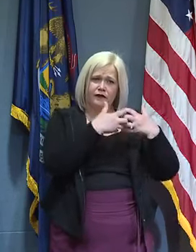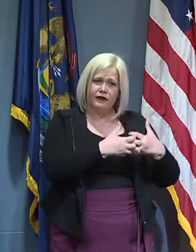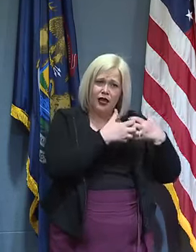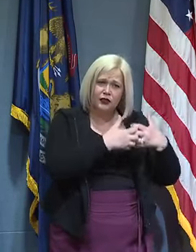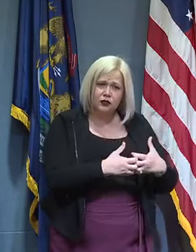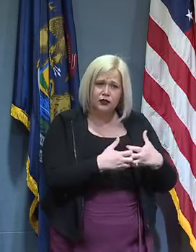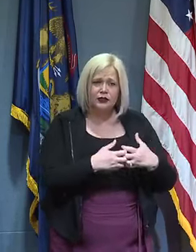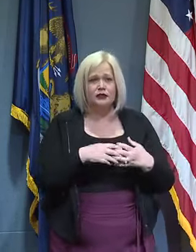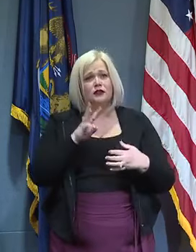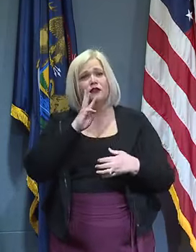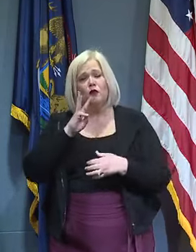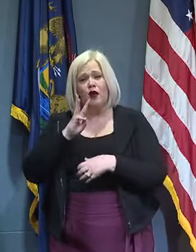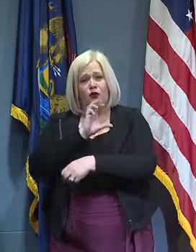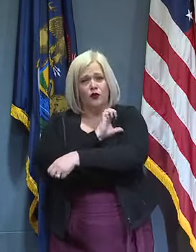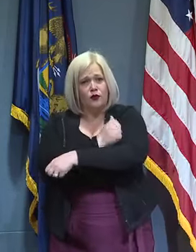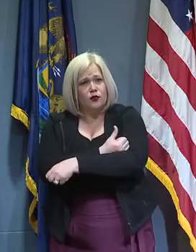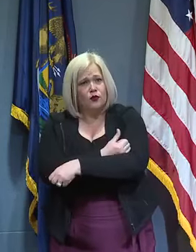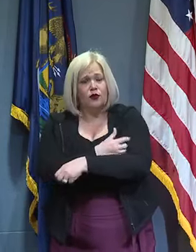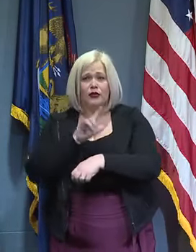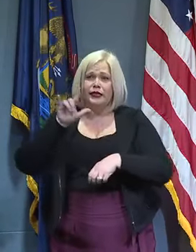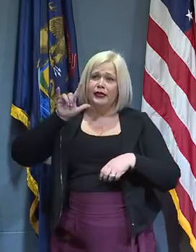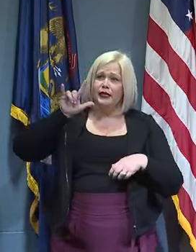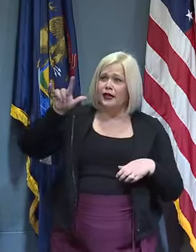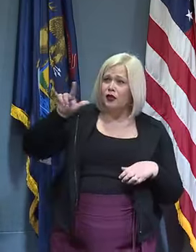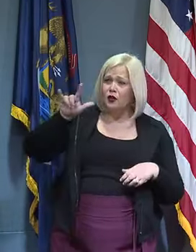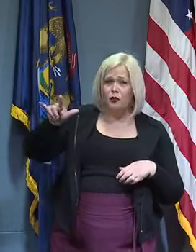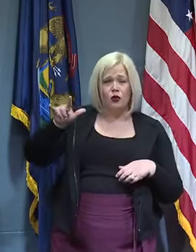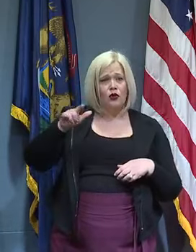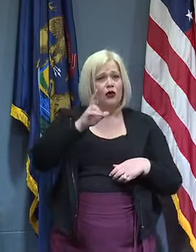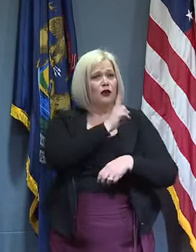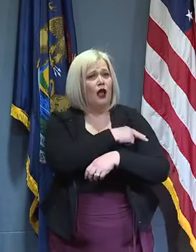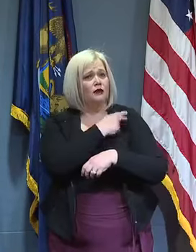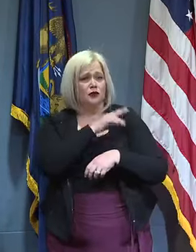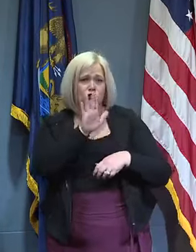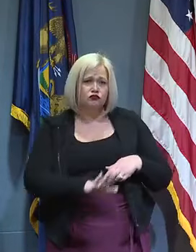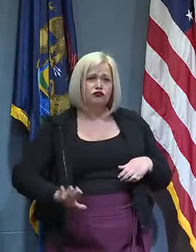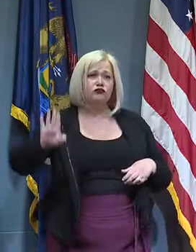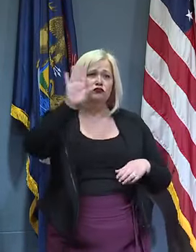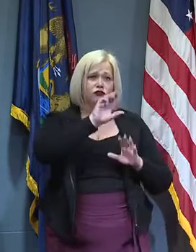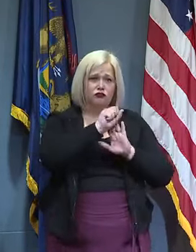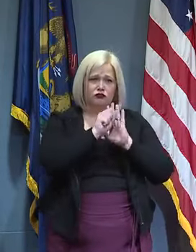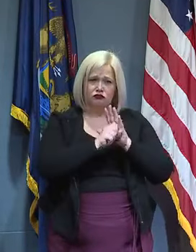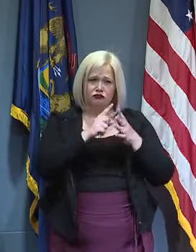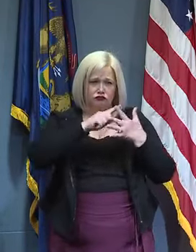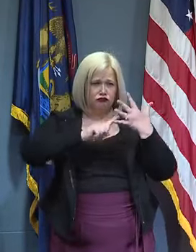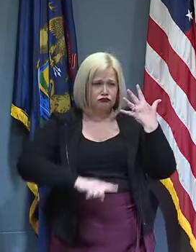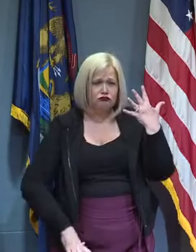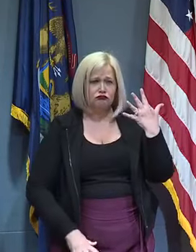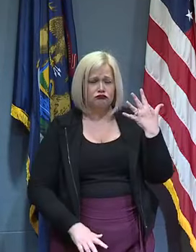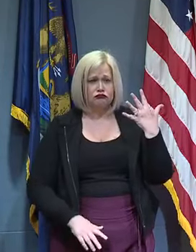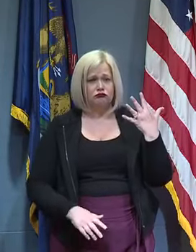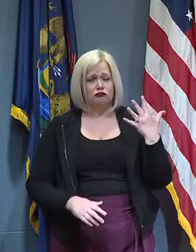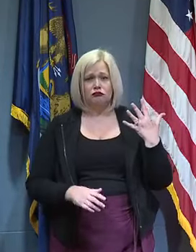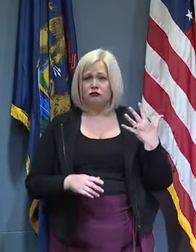Water Authority, airport, at the hospitals all over the state. This could be no longer,